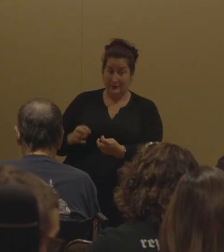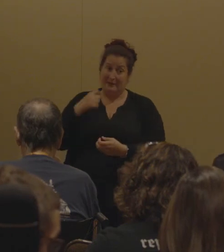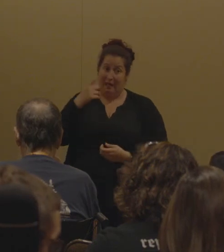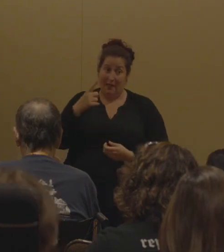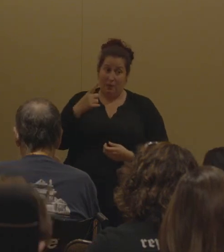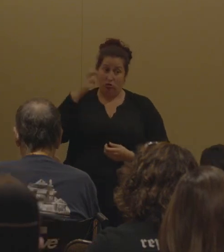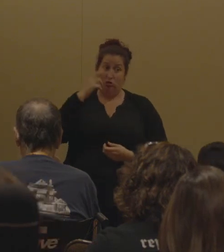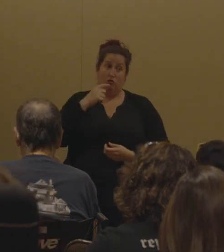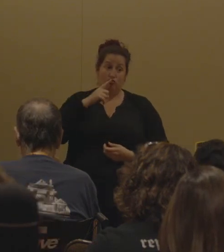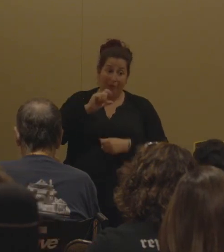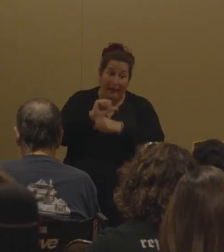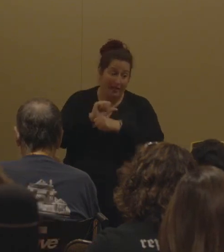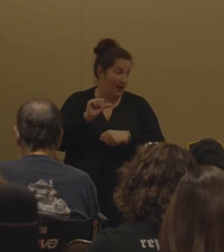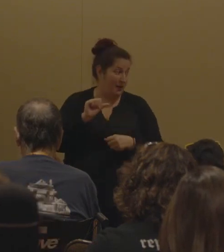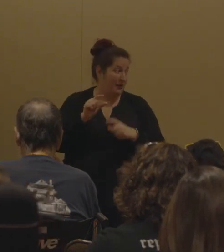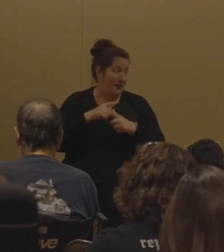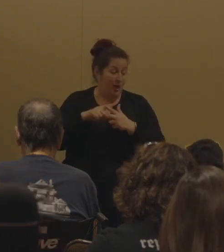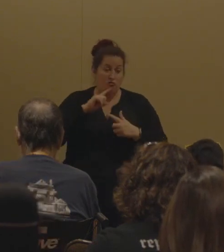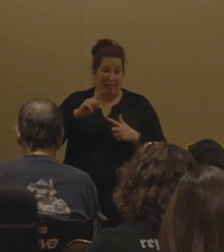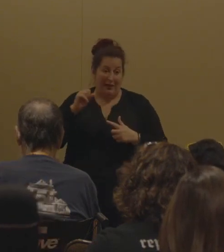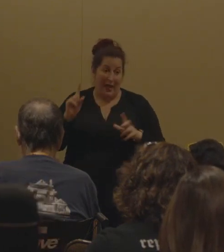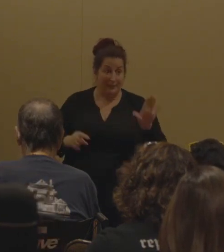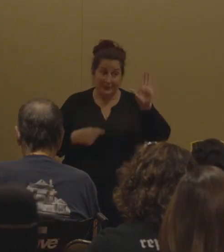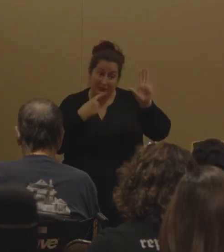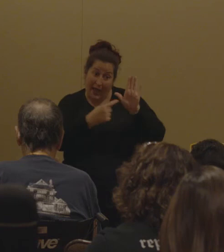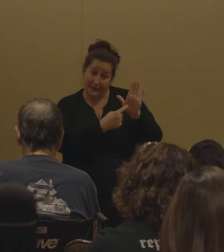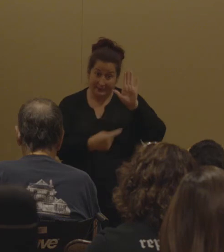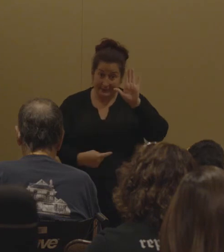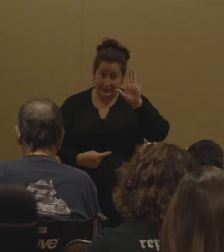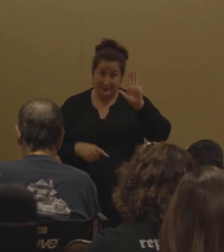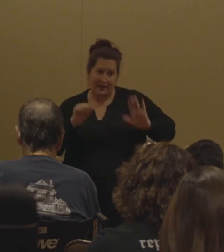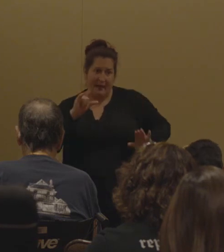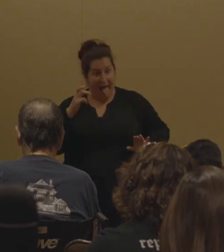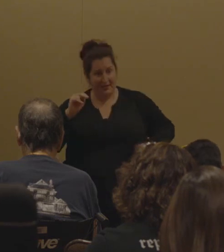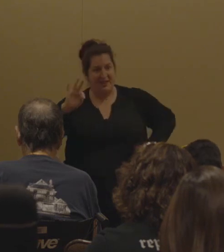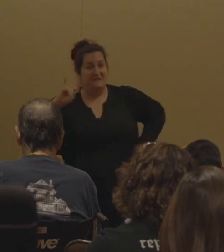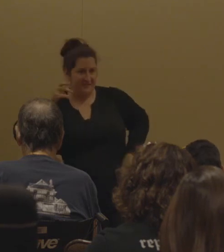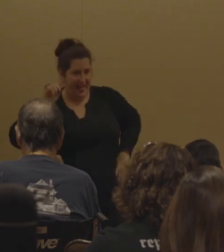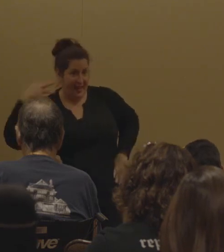here's the reality of it. And then you could really pull out the card and say, well, Allison Flanagan says.